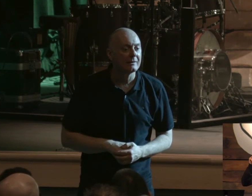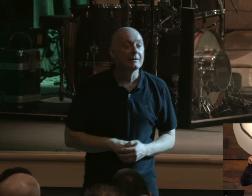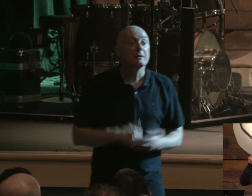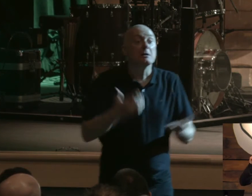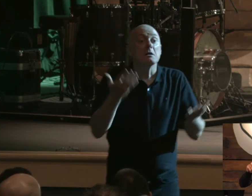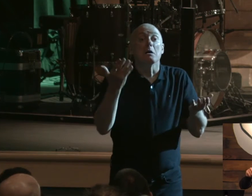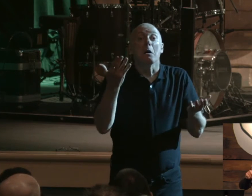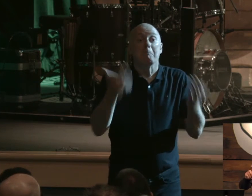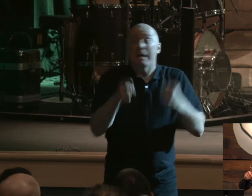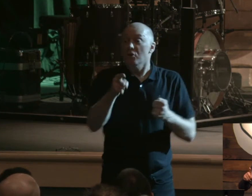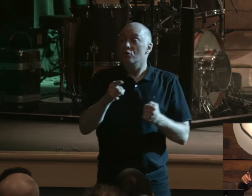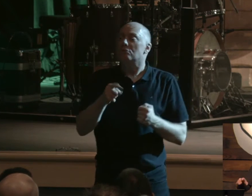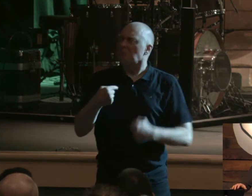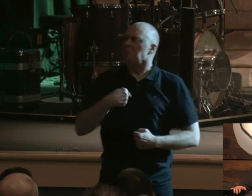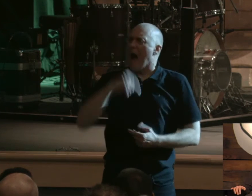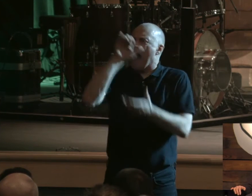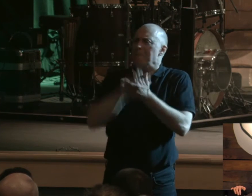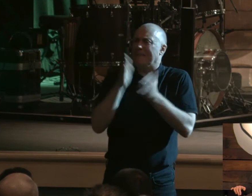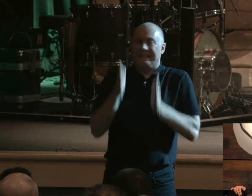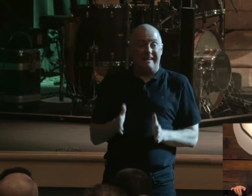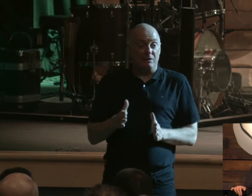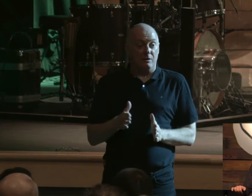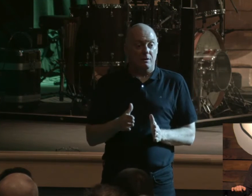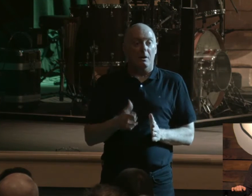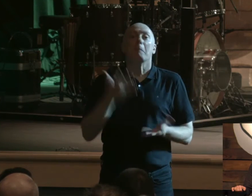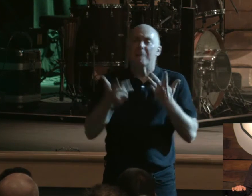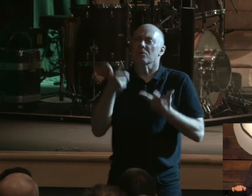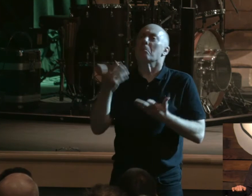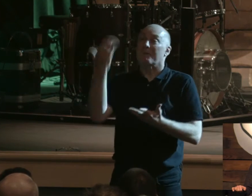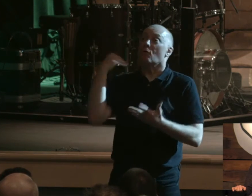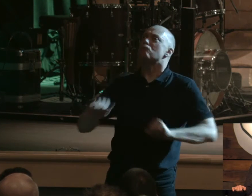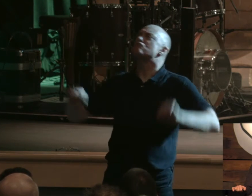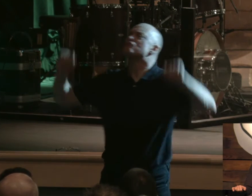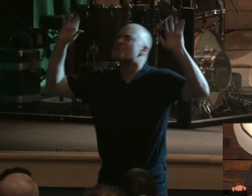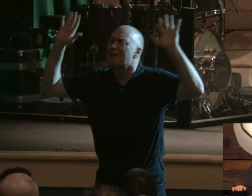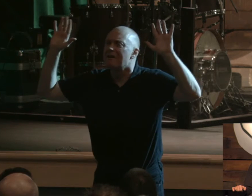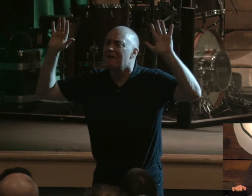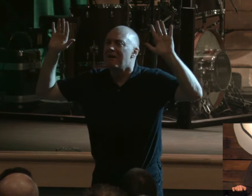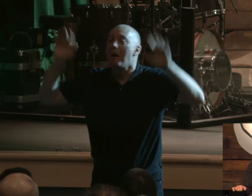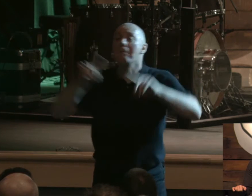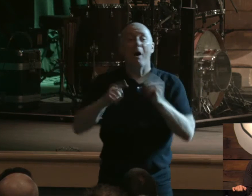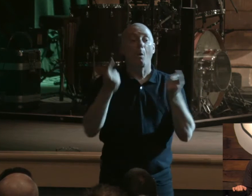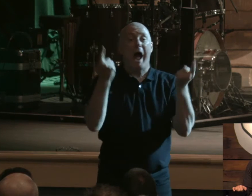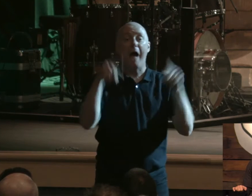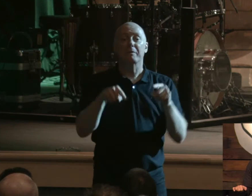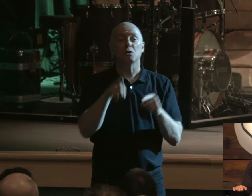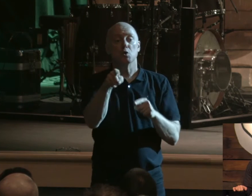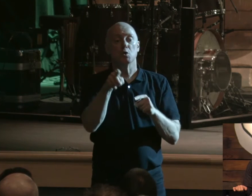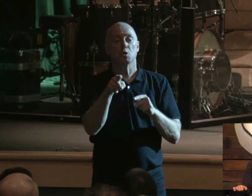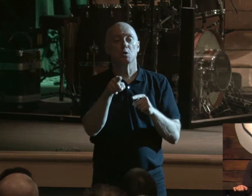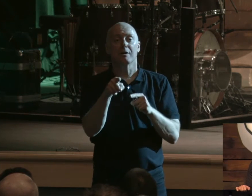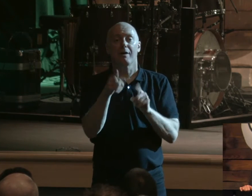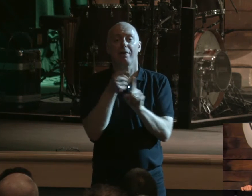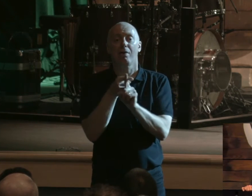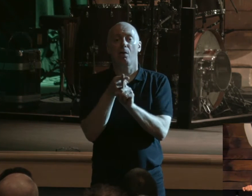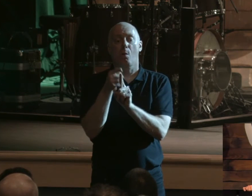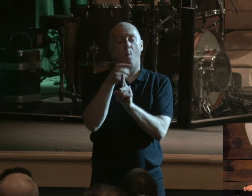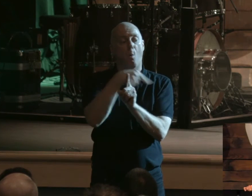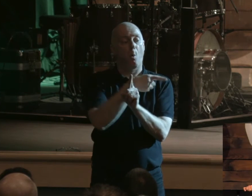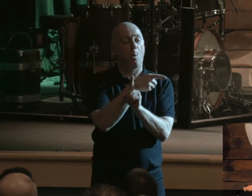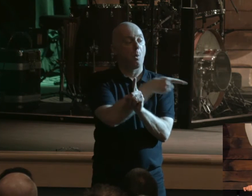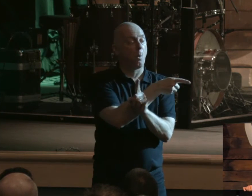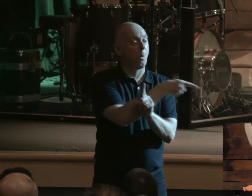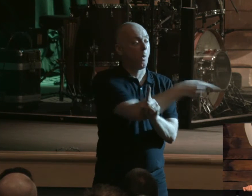a believer that at one point has, but you have been distracted by the things of the